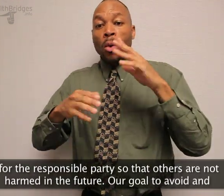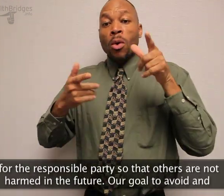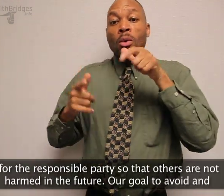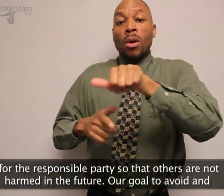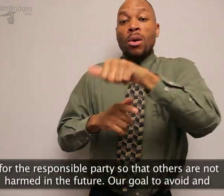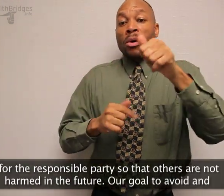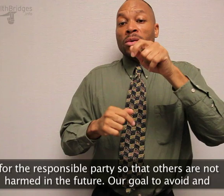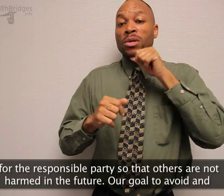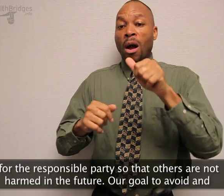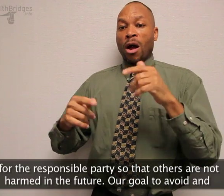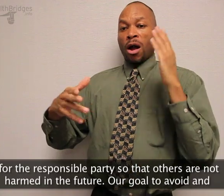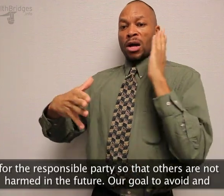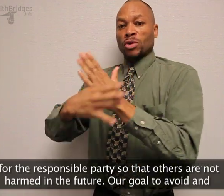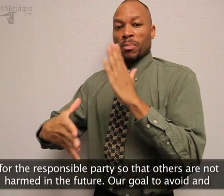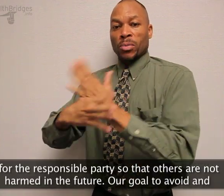others are not harmed in the future.